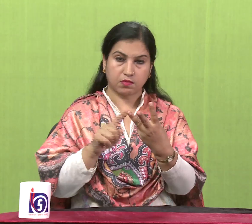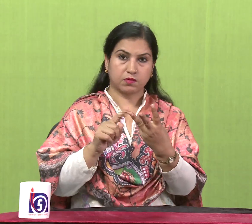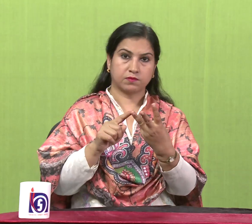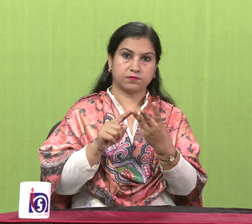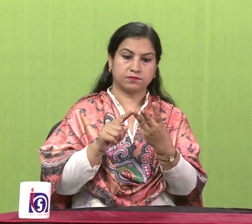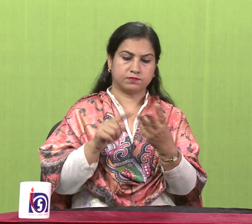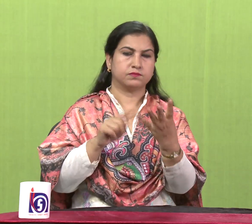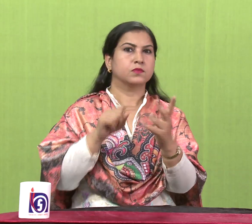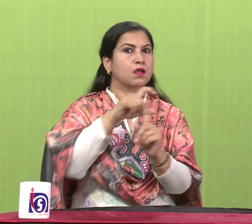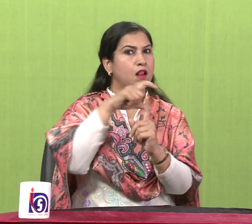cultural,